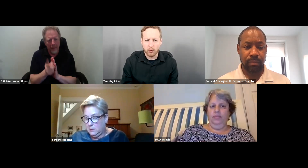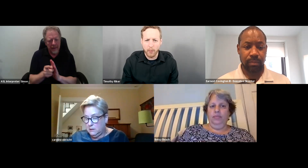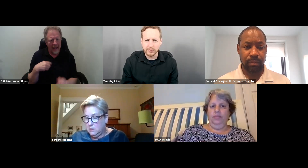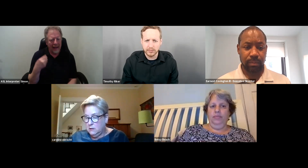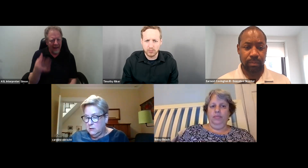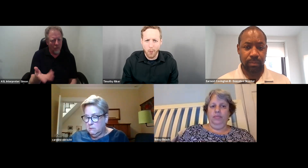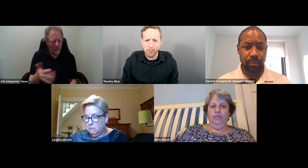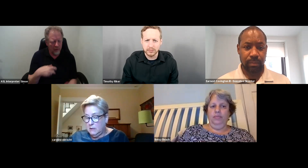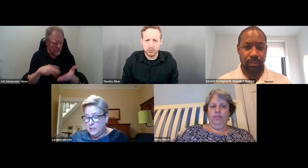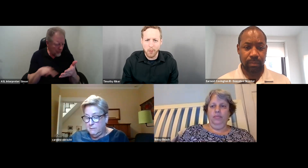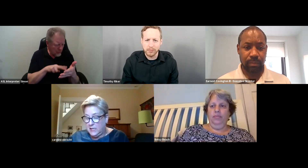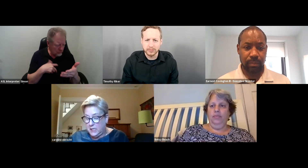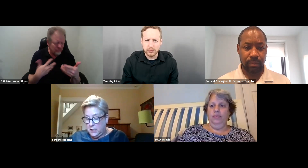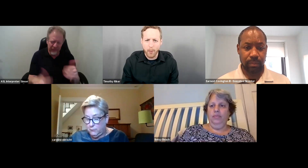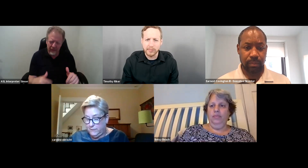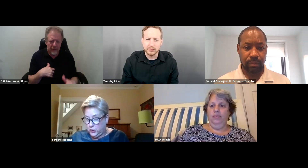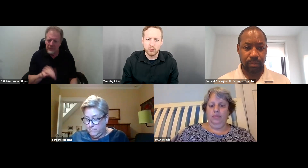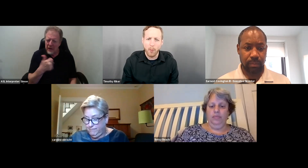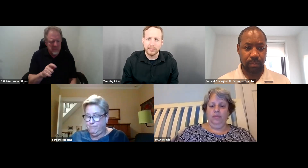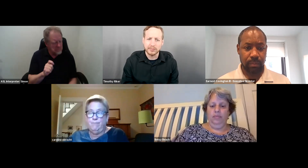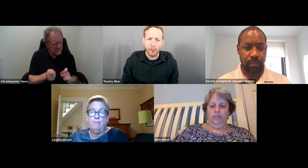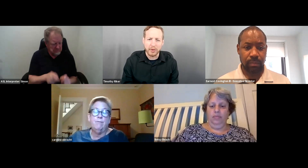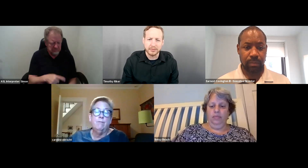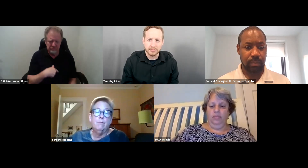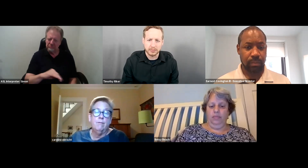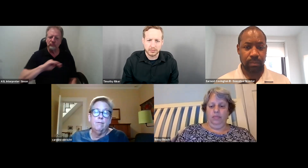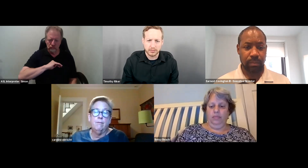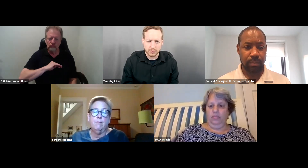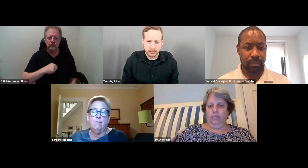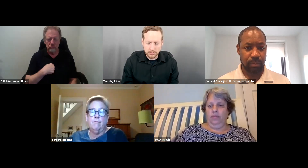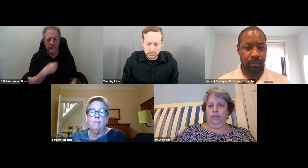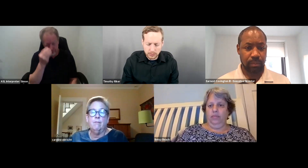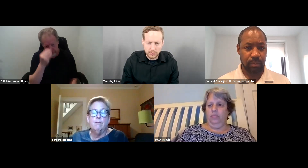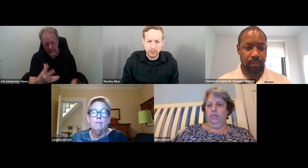that I didn't find any need for revision.